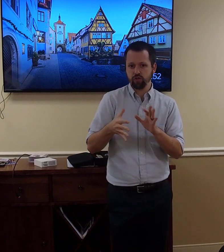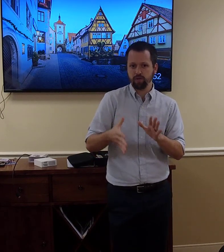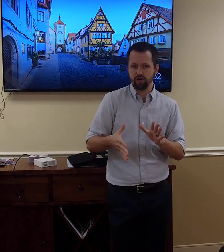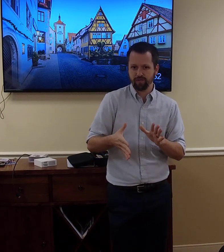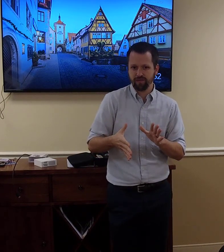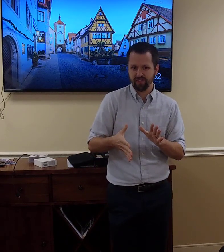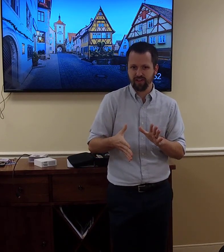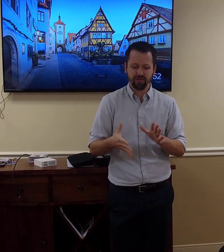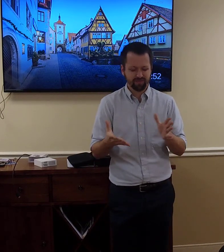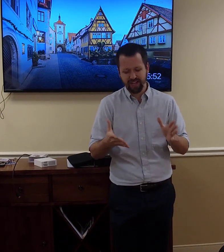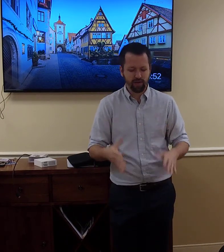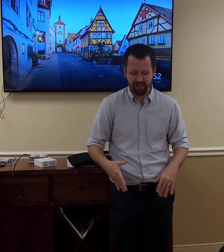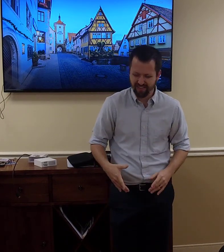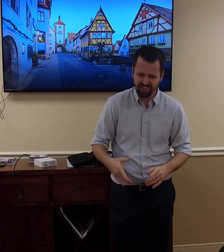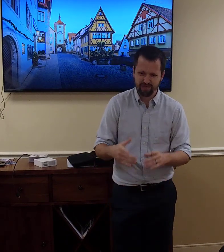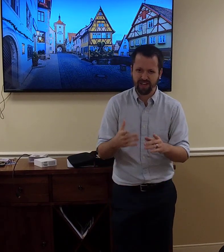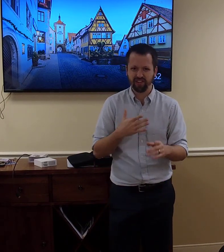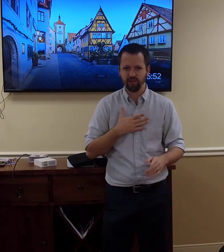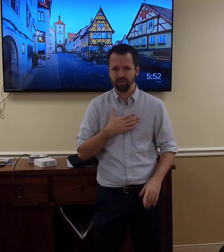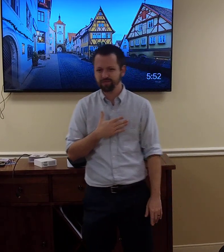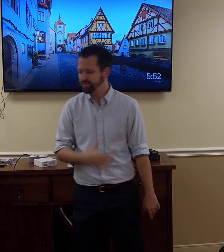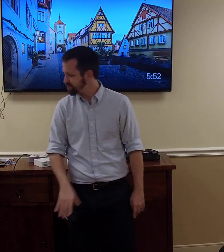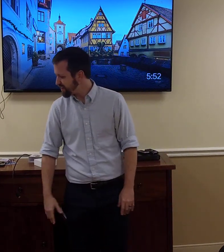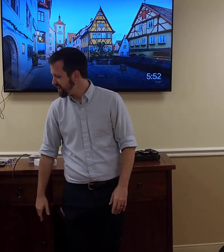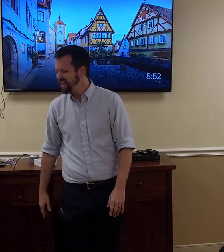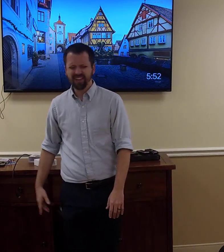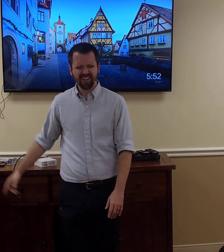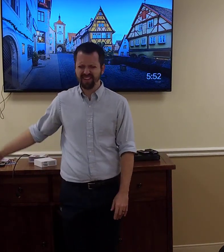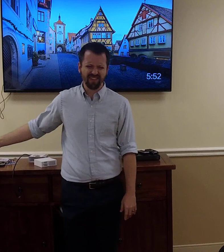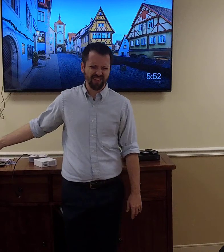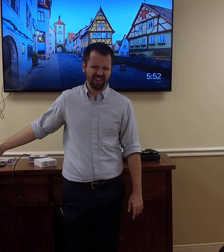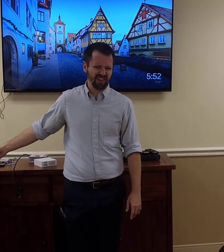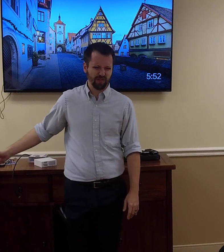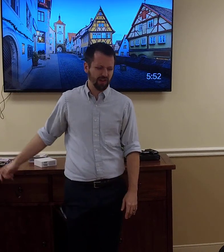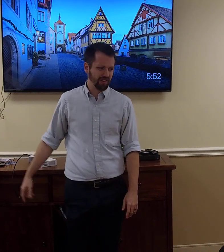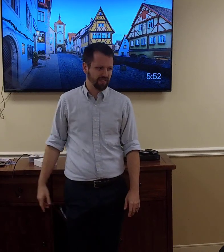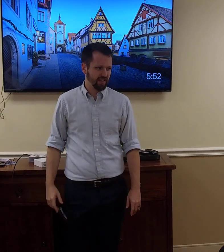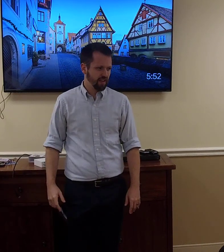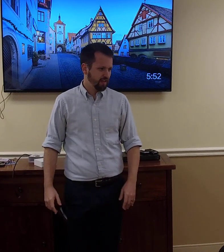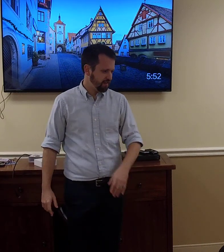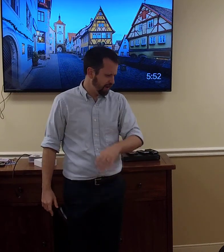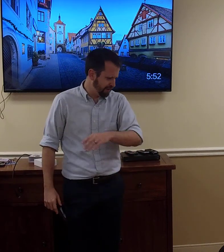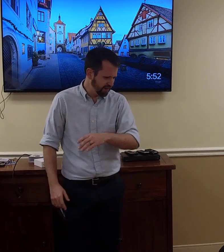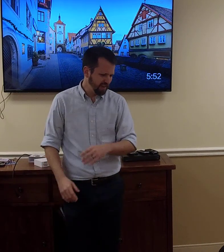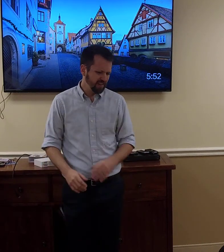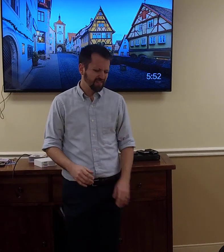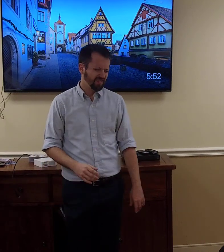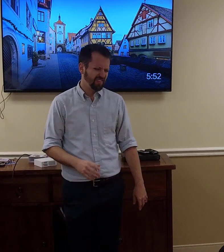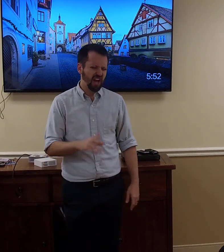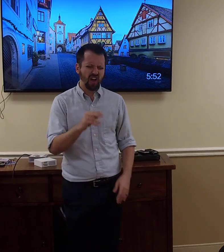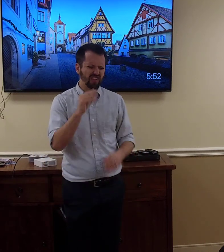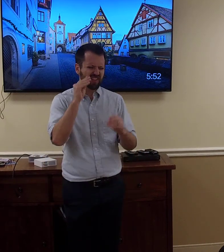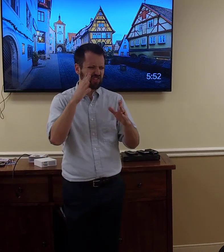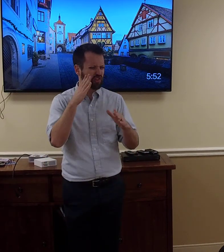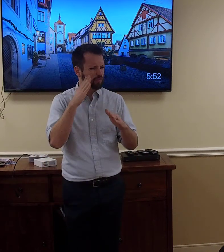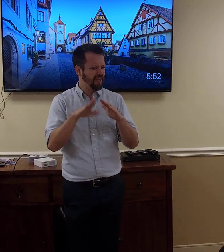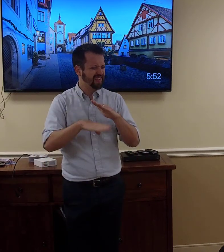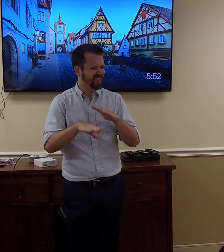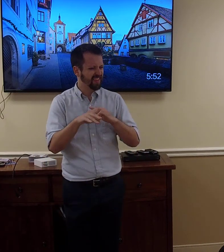interpreter. So anyways, that's just my little. Well, could that teacher speak sign language? No, the teacher knew basic signs,